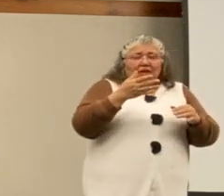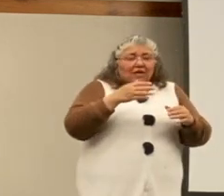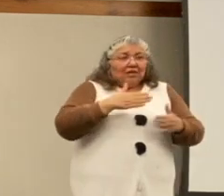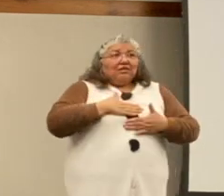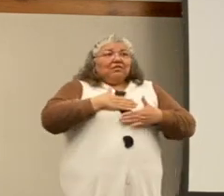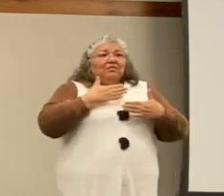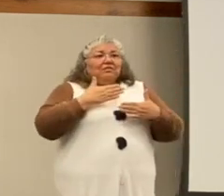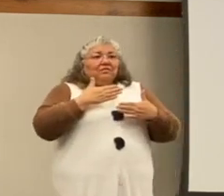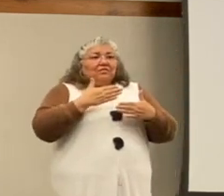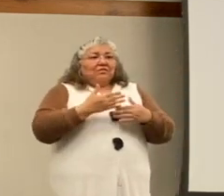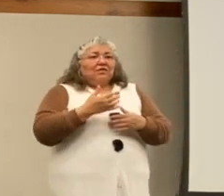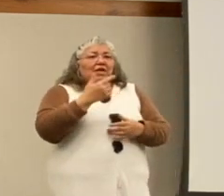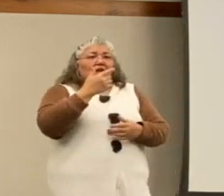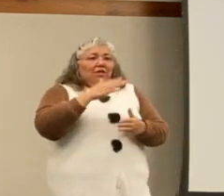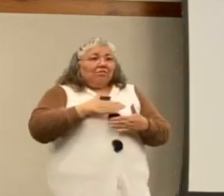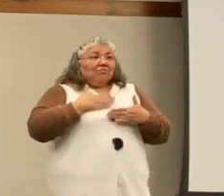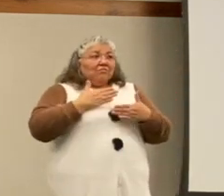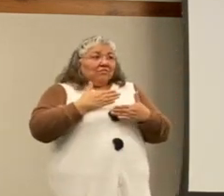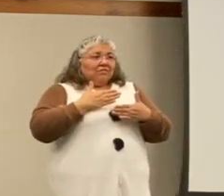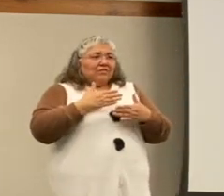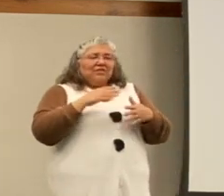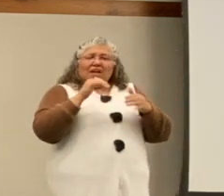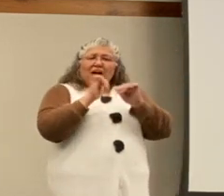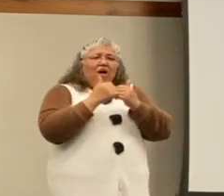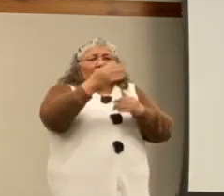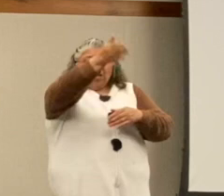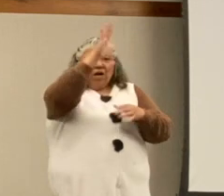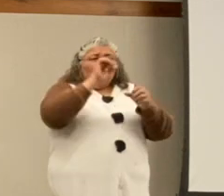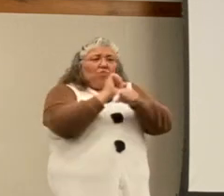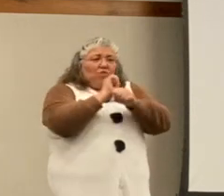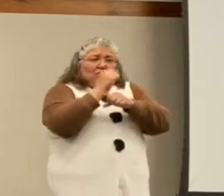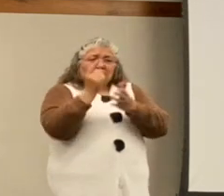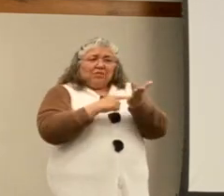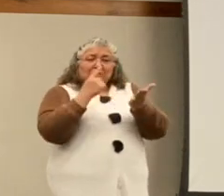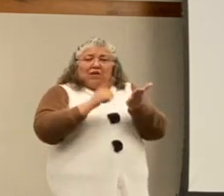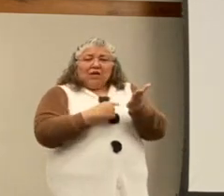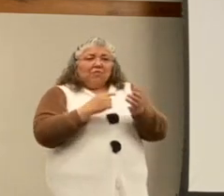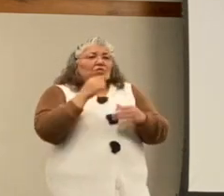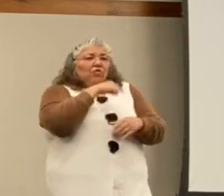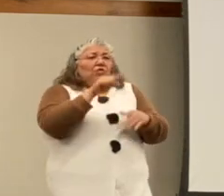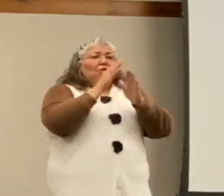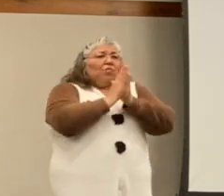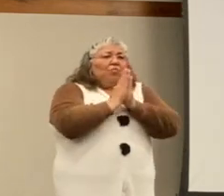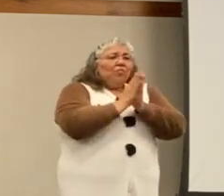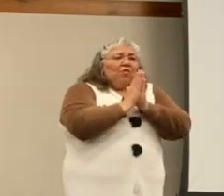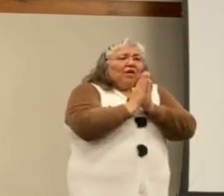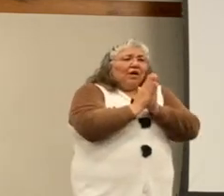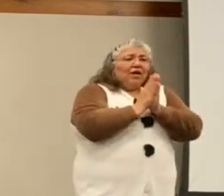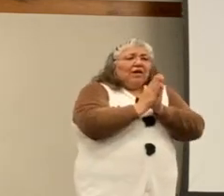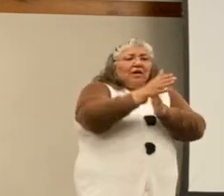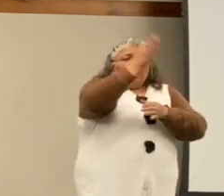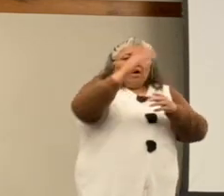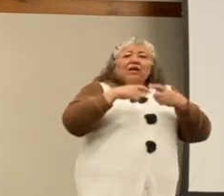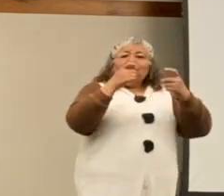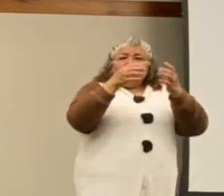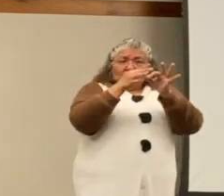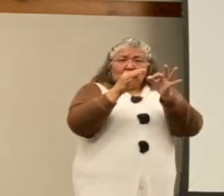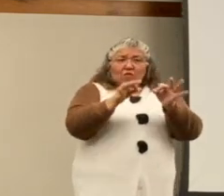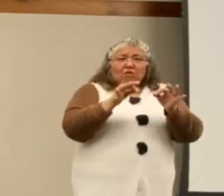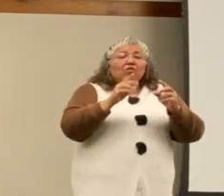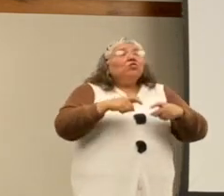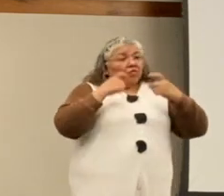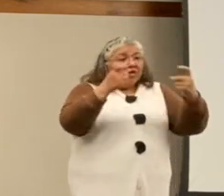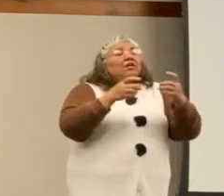up. It perked him up, right? That's just how God works sometimes, right? When you're praying over somebody and God gives you a word, you give